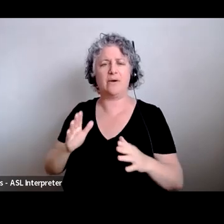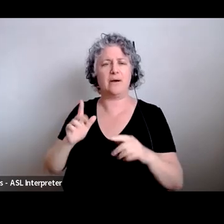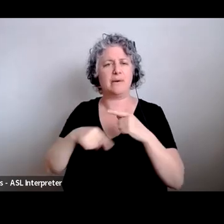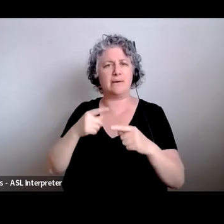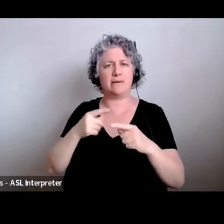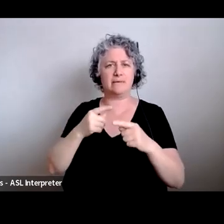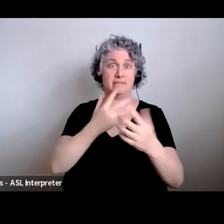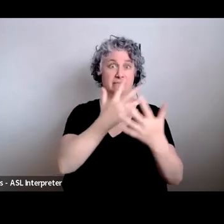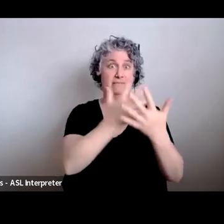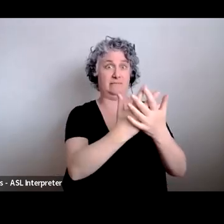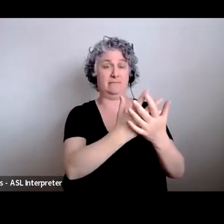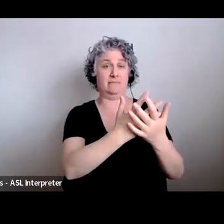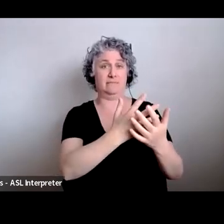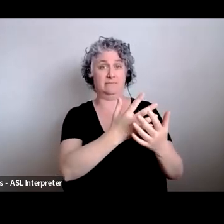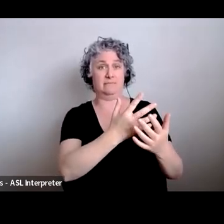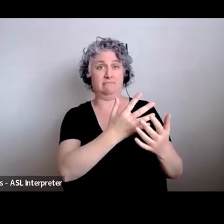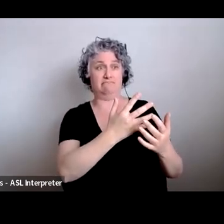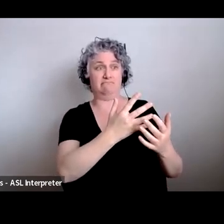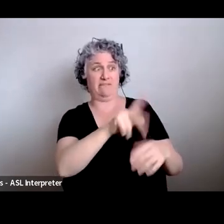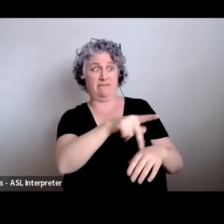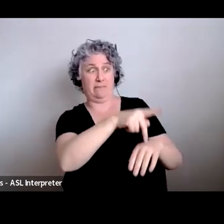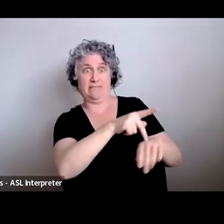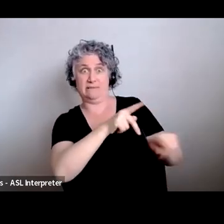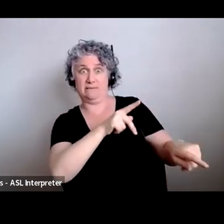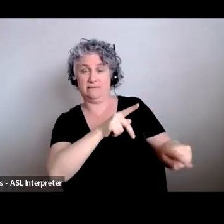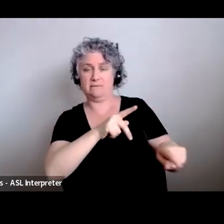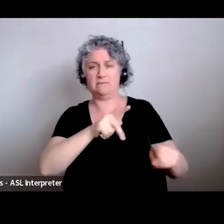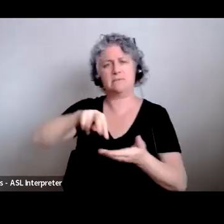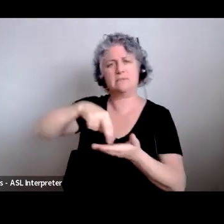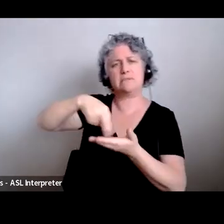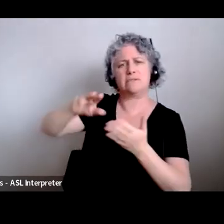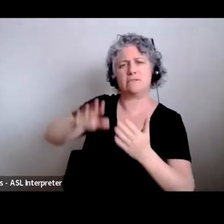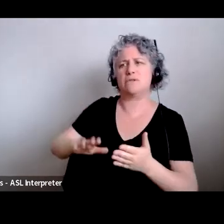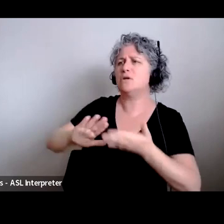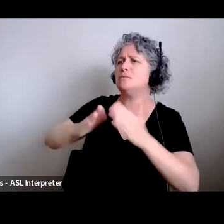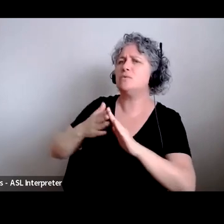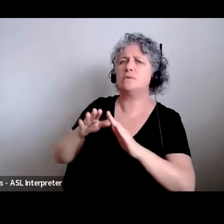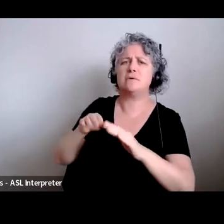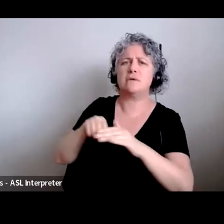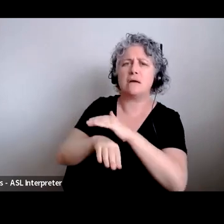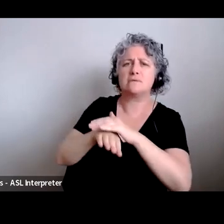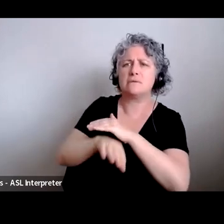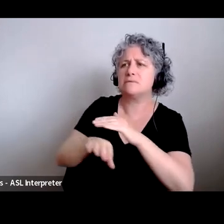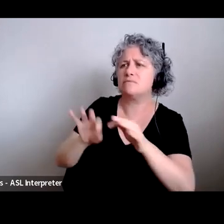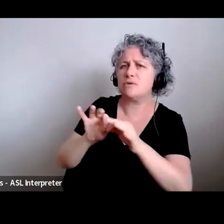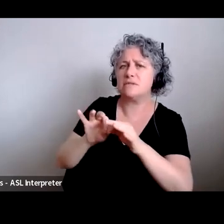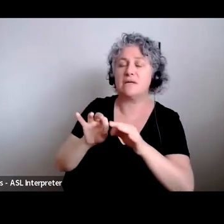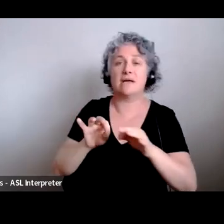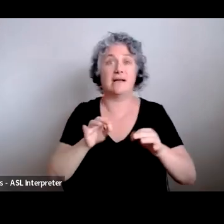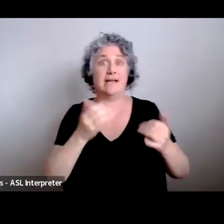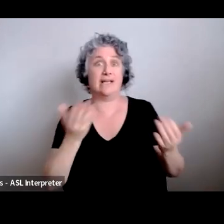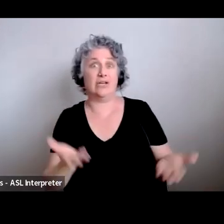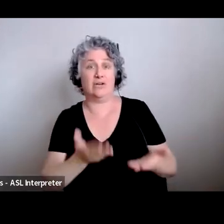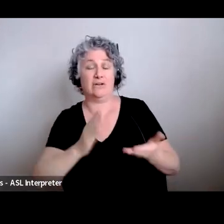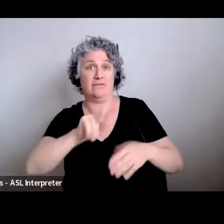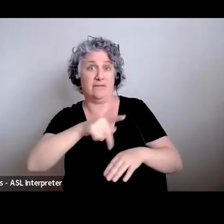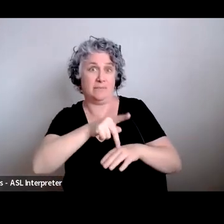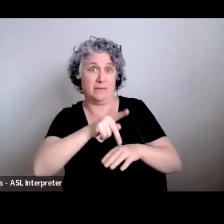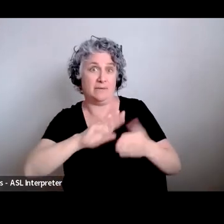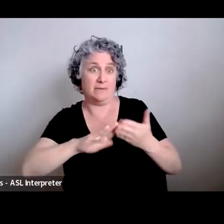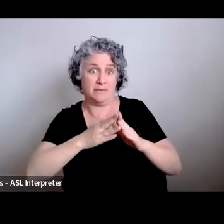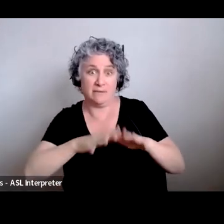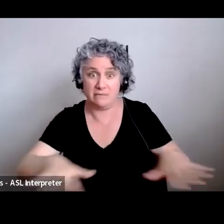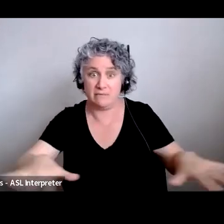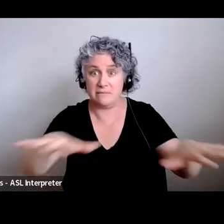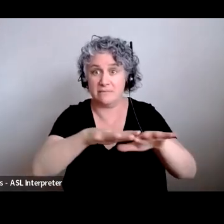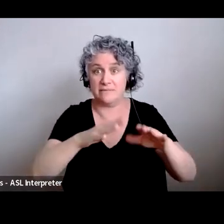so part of it is create a community access price and then reaching out to the Filipino community here in town, so that it's not